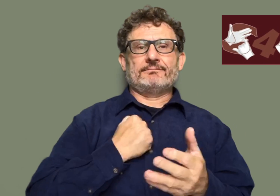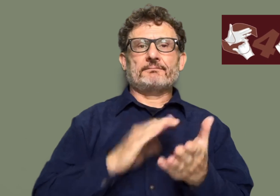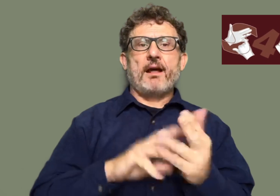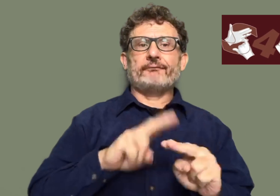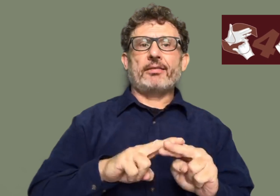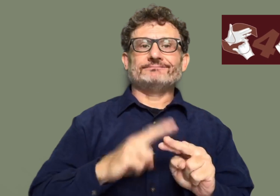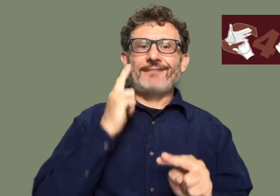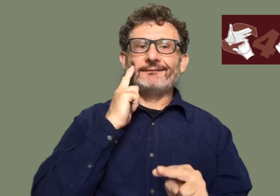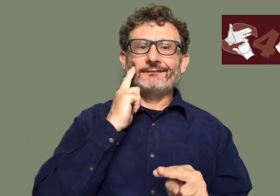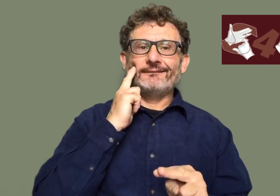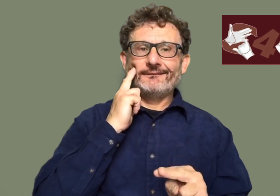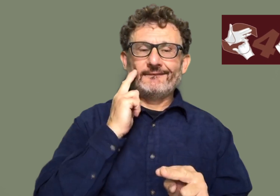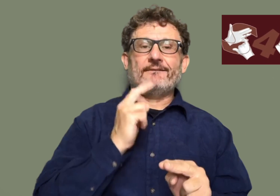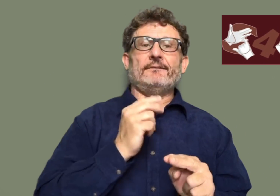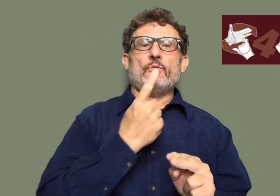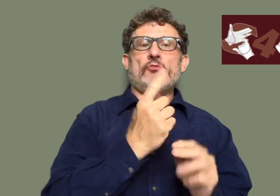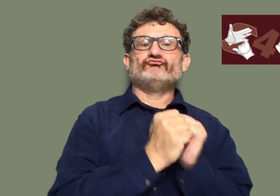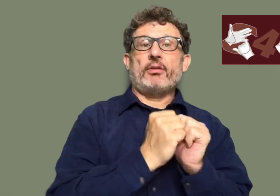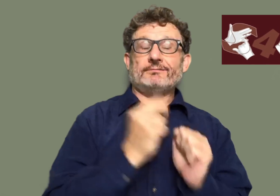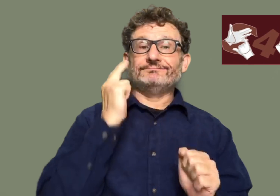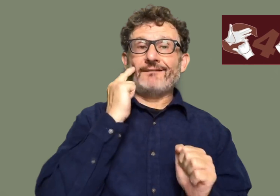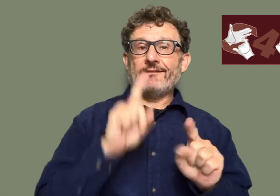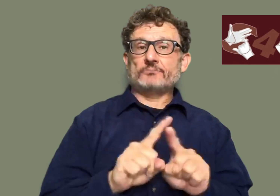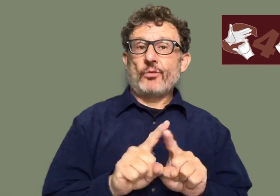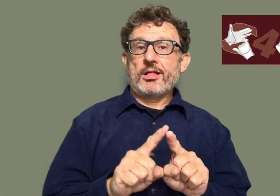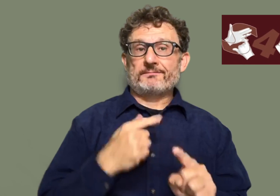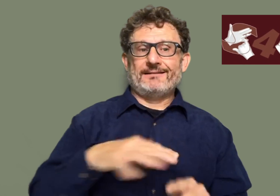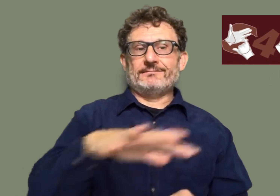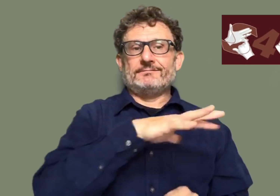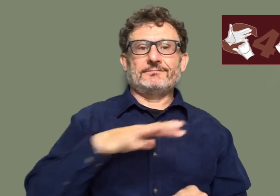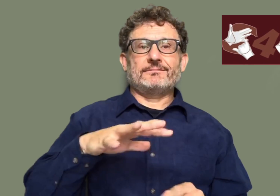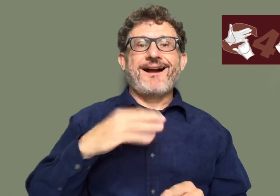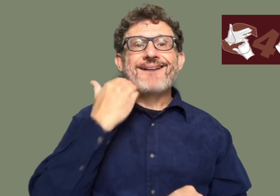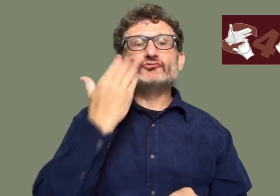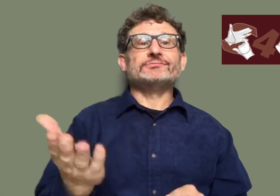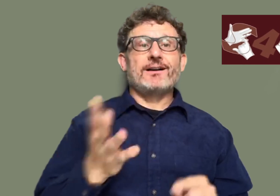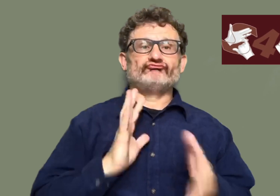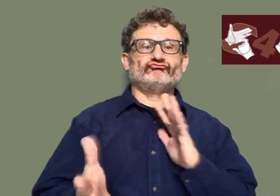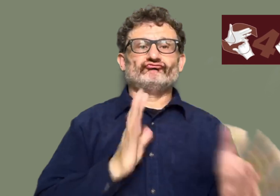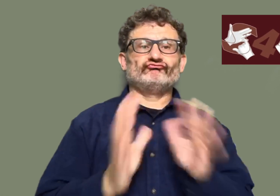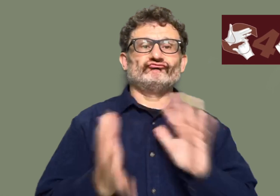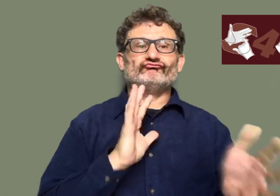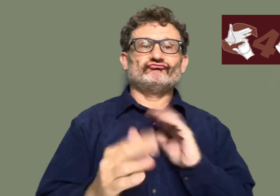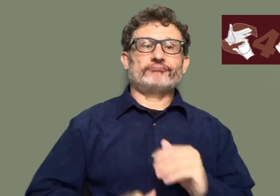My parents were deaf. I had a brother who was deaf. So the whole family on a daily basis use sign